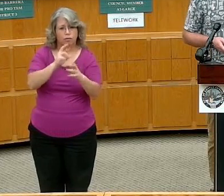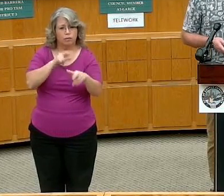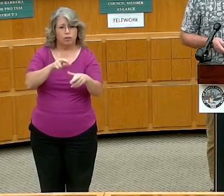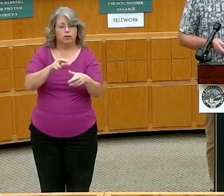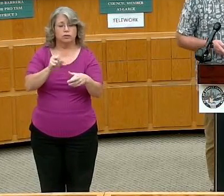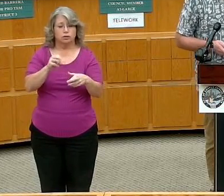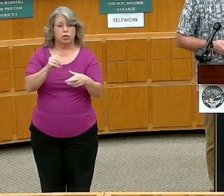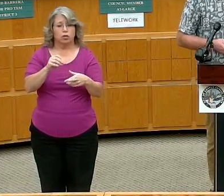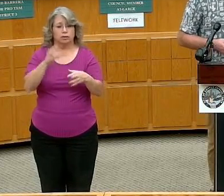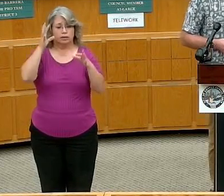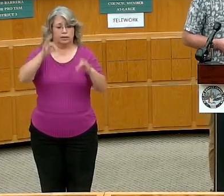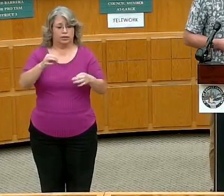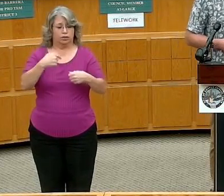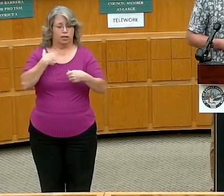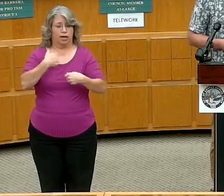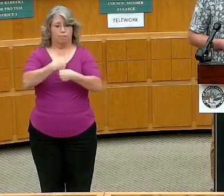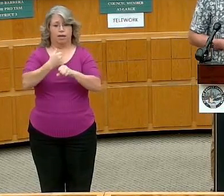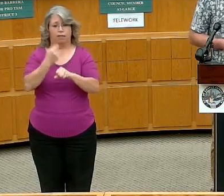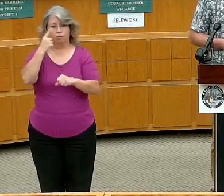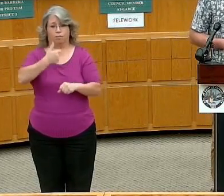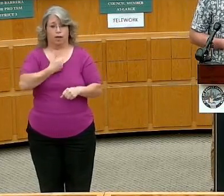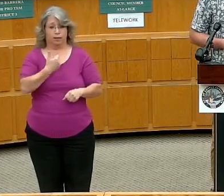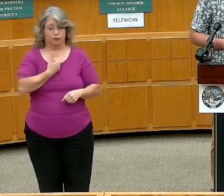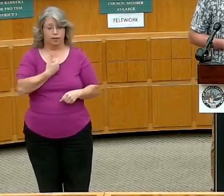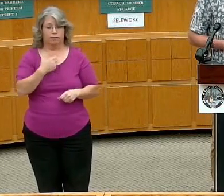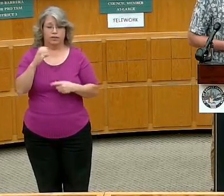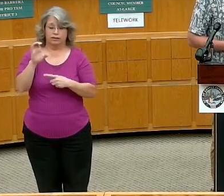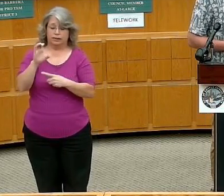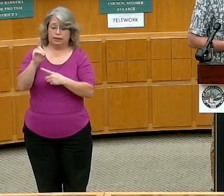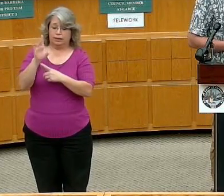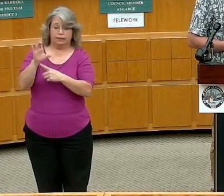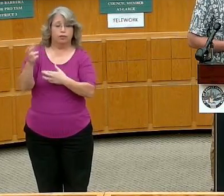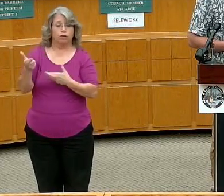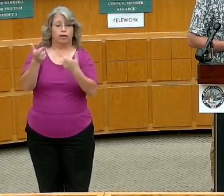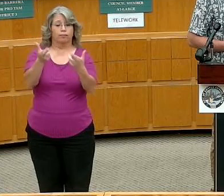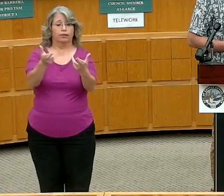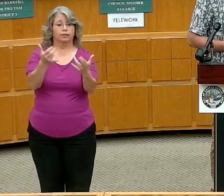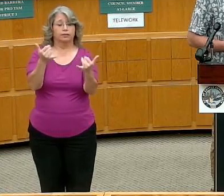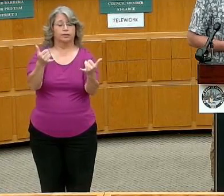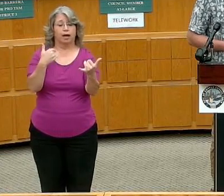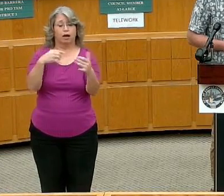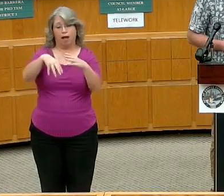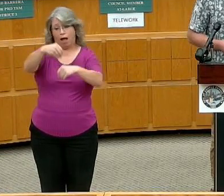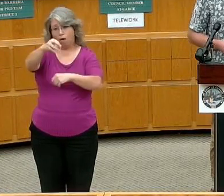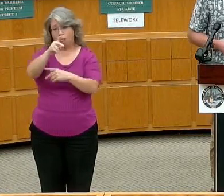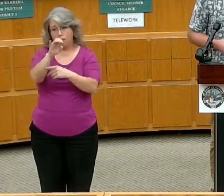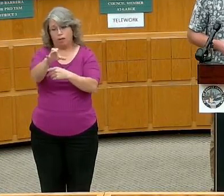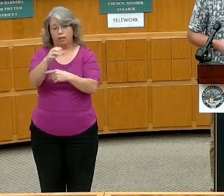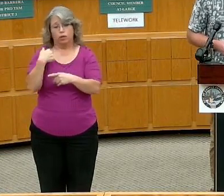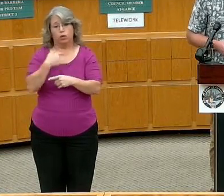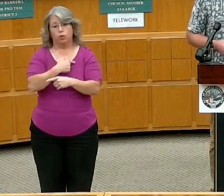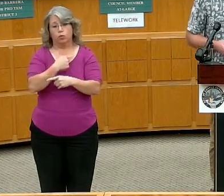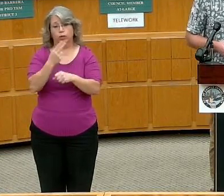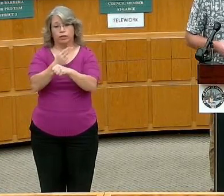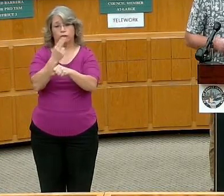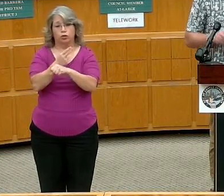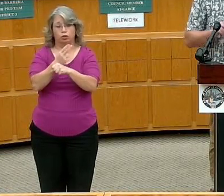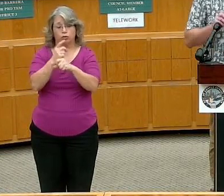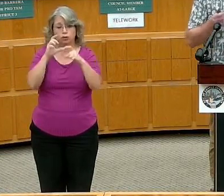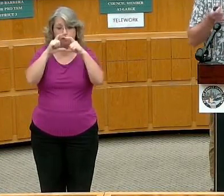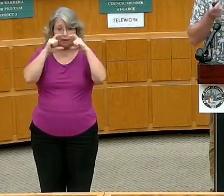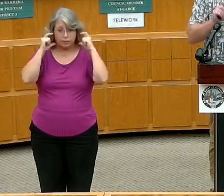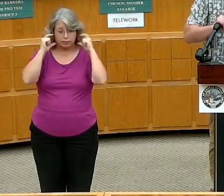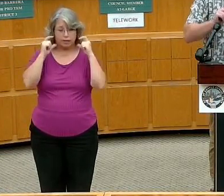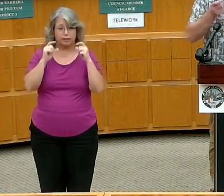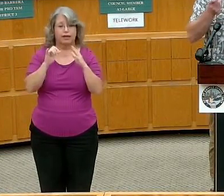have recommended that you wear face masks out in public, and that's probably the way that we can crank up that,